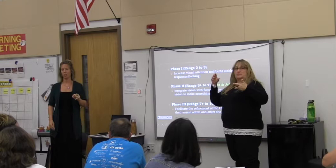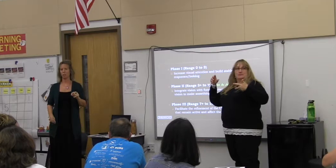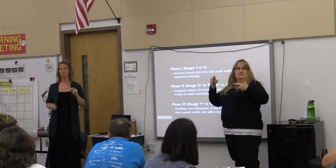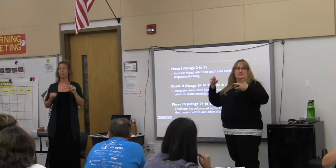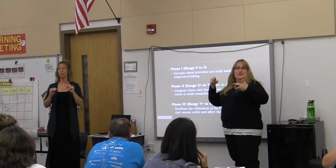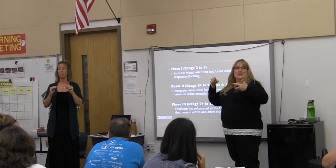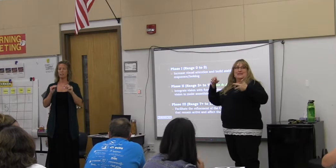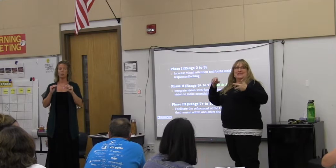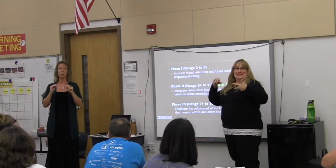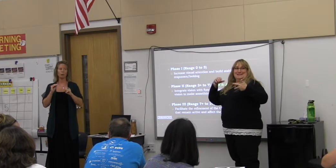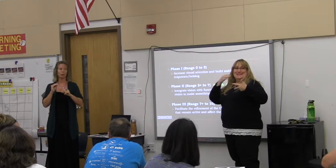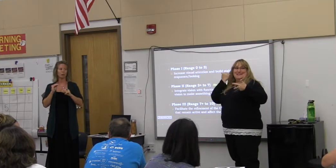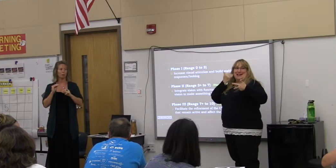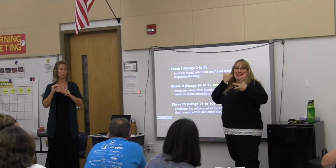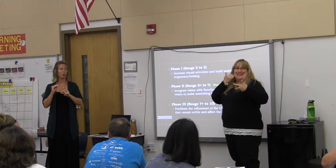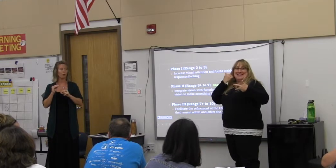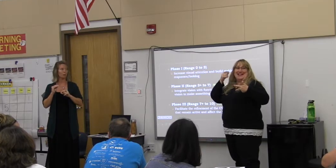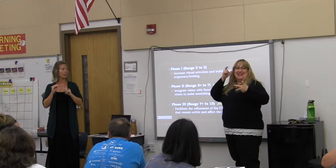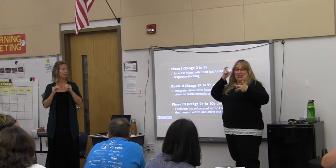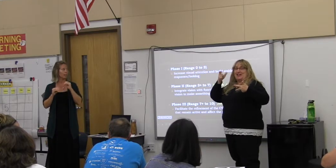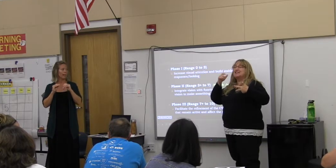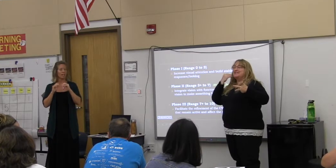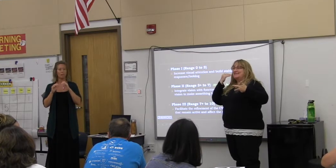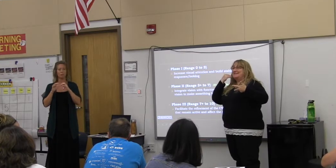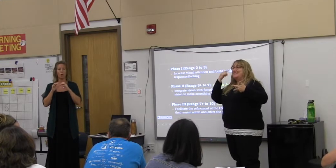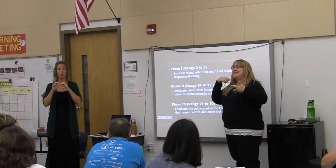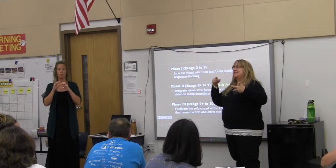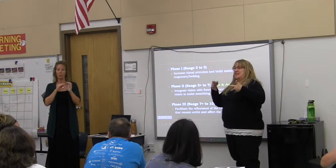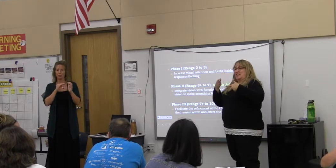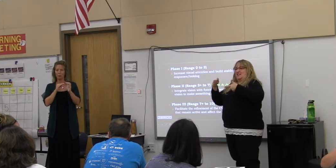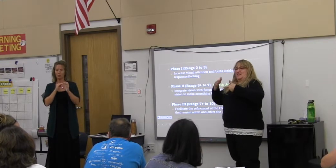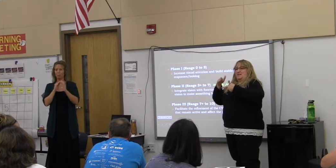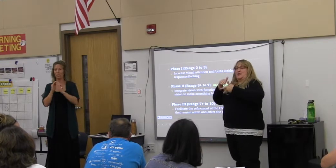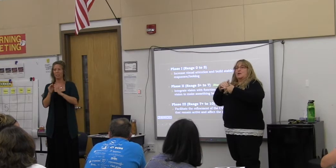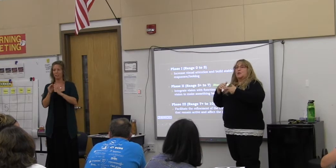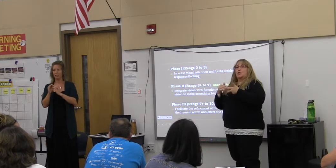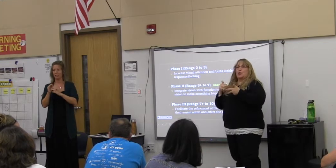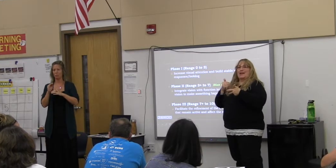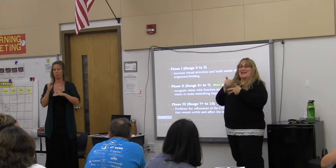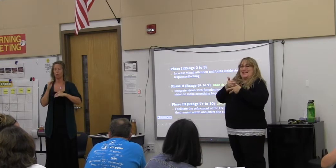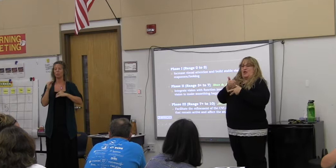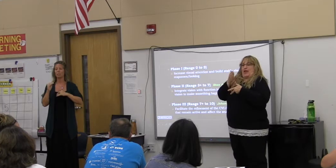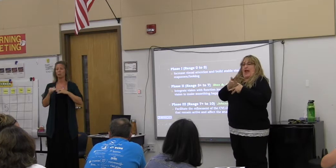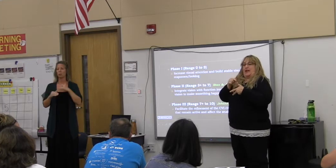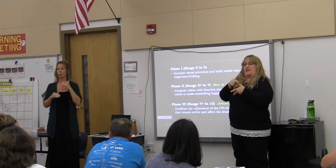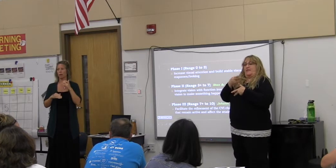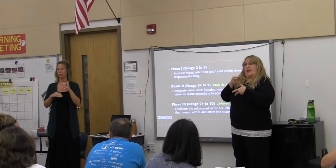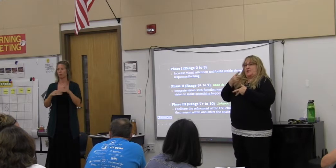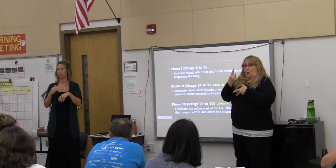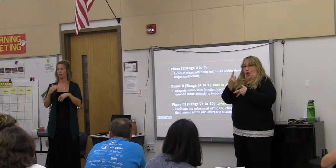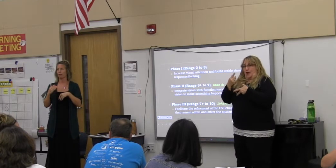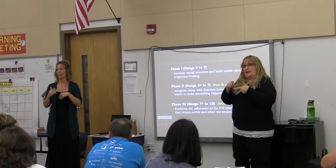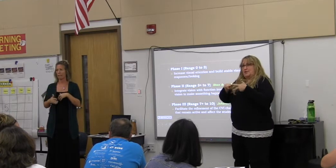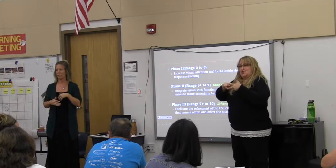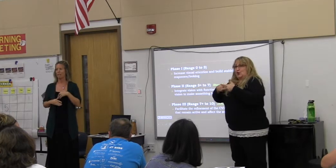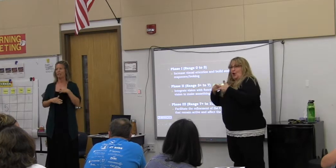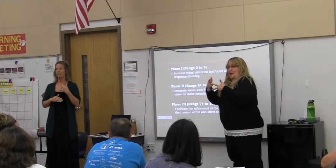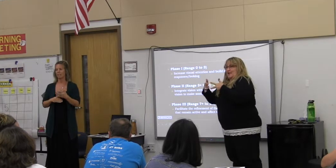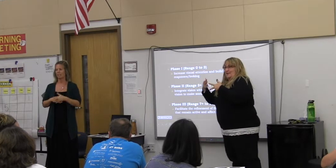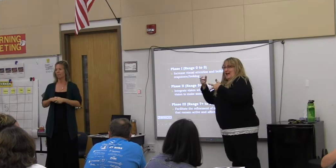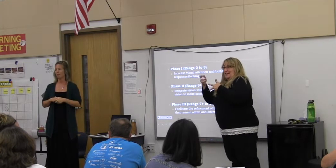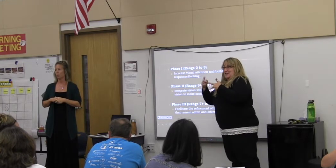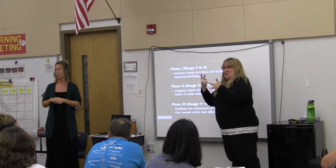of phase 2. So we're almost at the very end of phase 1, beginning of phase 2. So we're still trying to work on